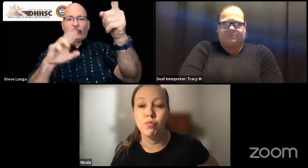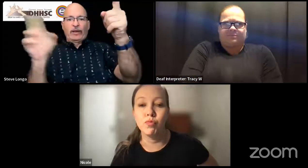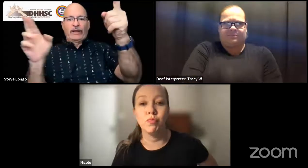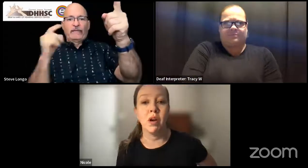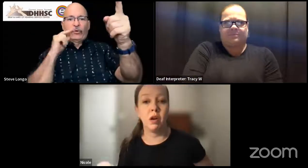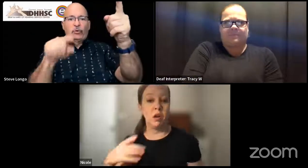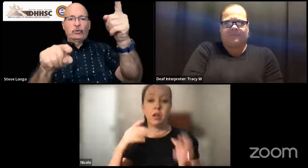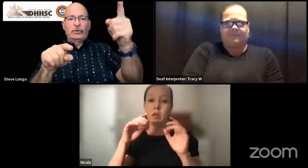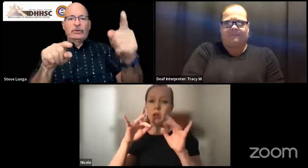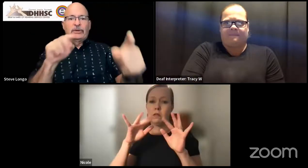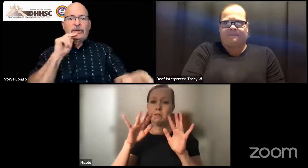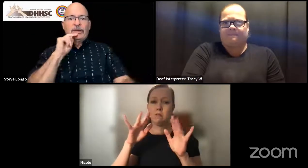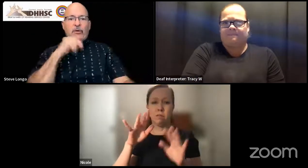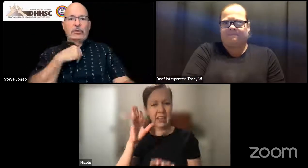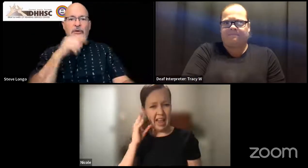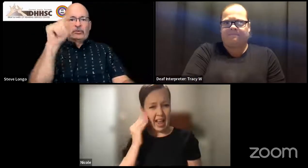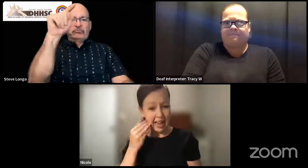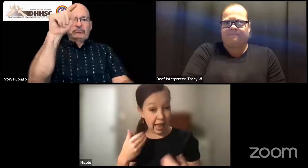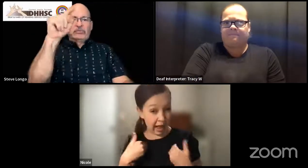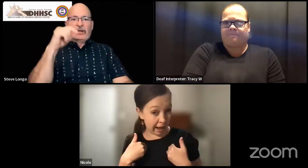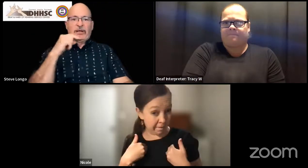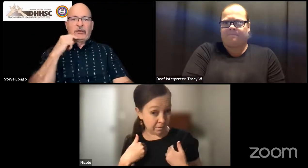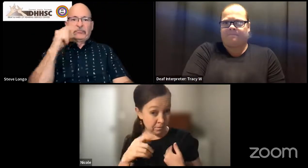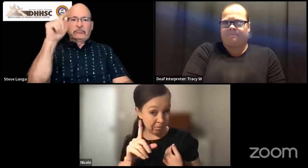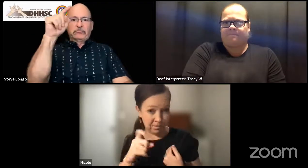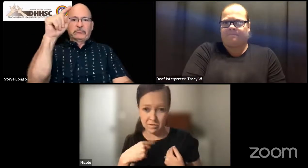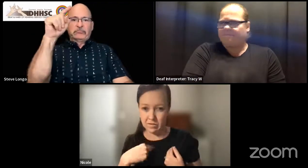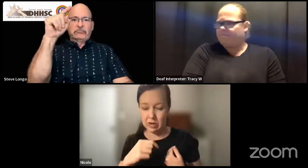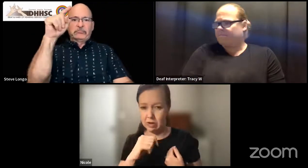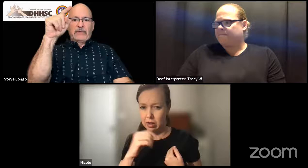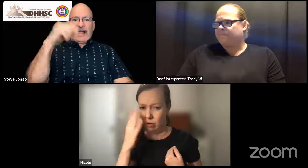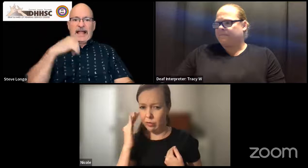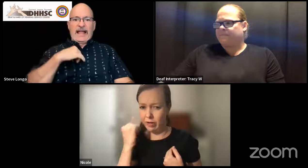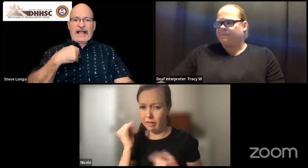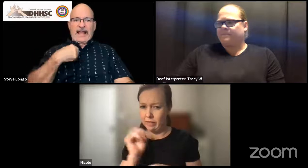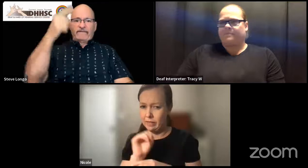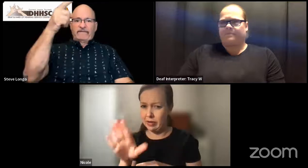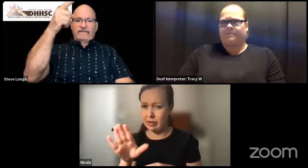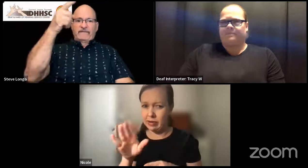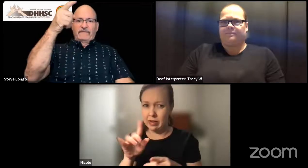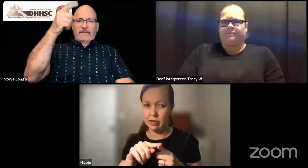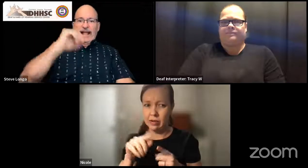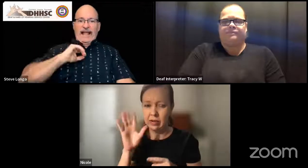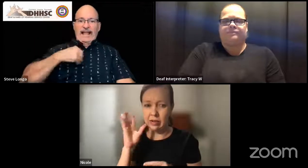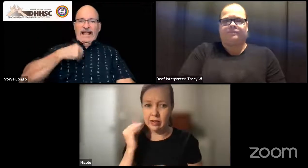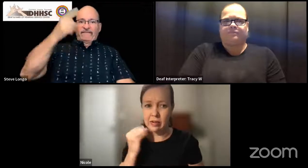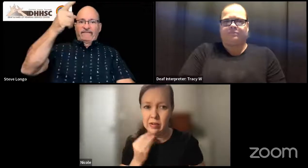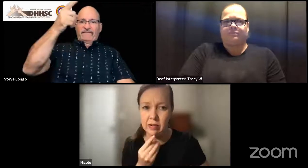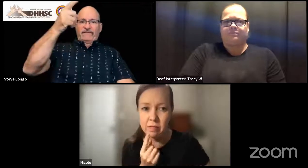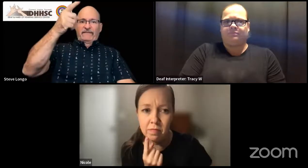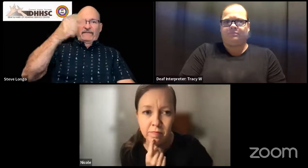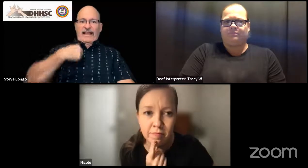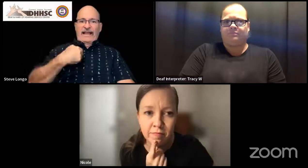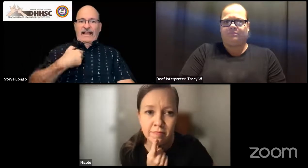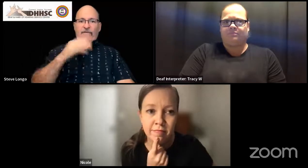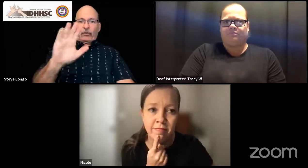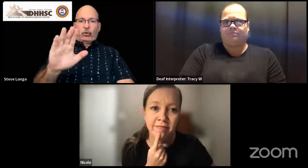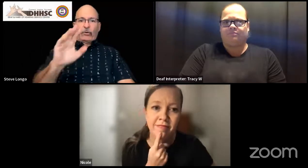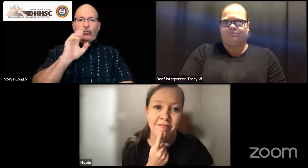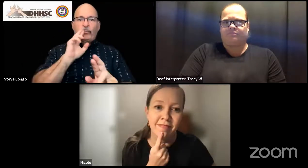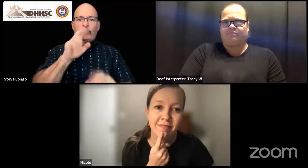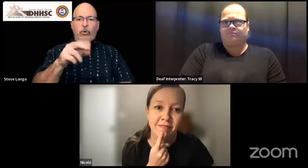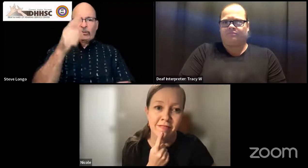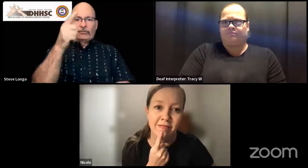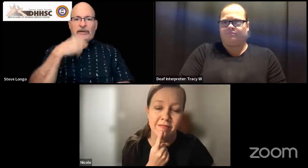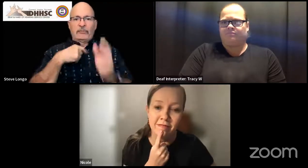report. I have that ready for you. I don't know if Alex has it to share.